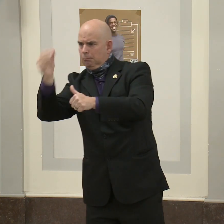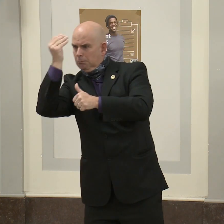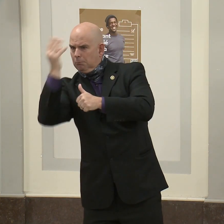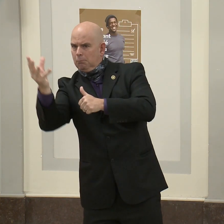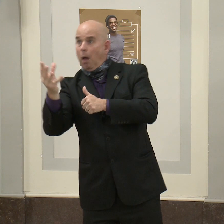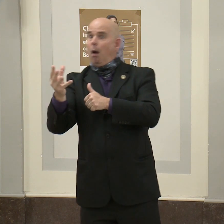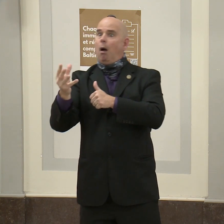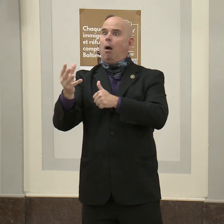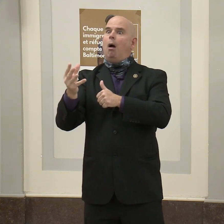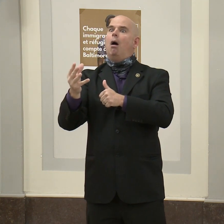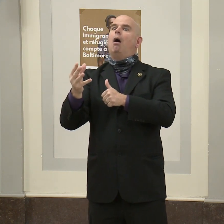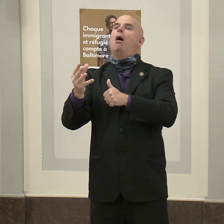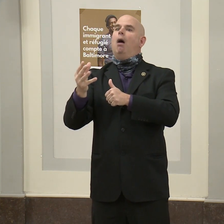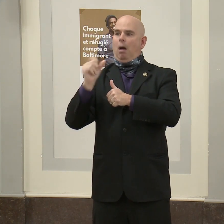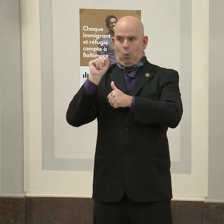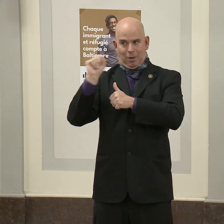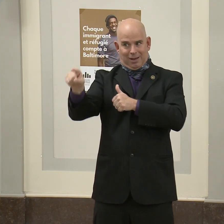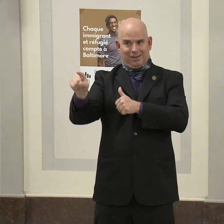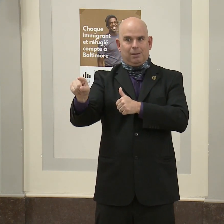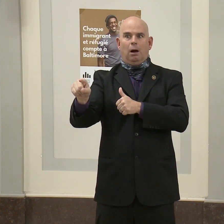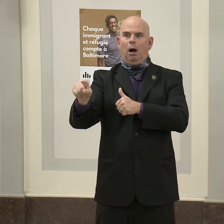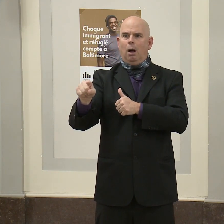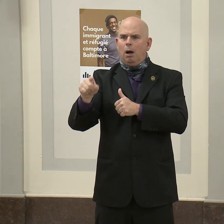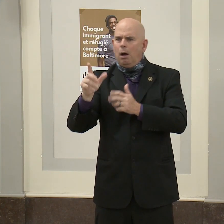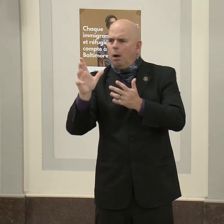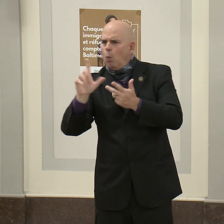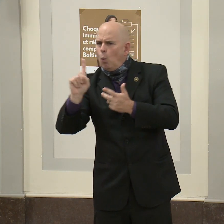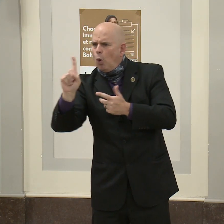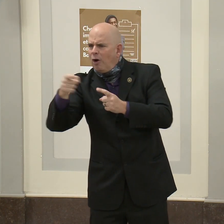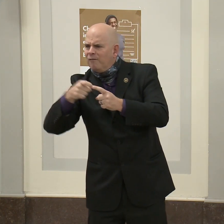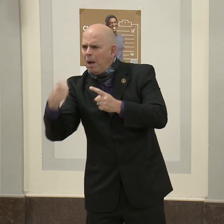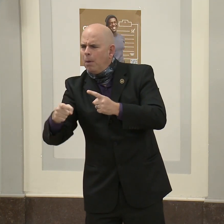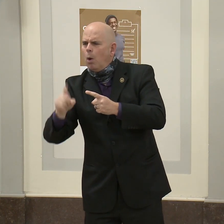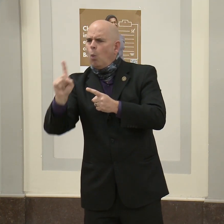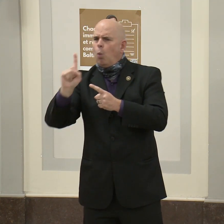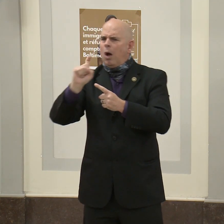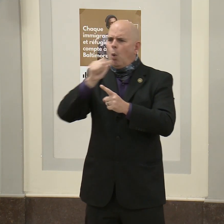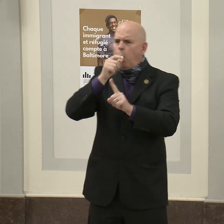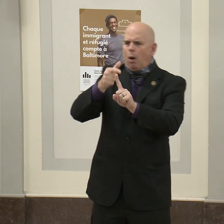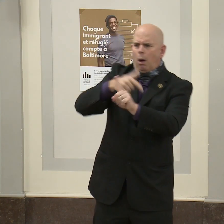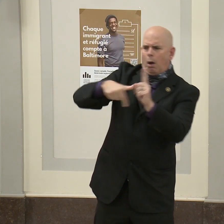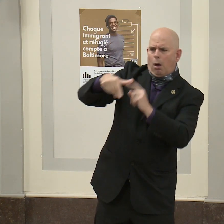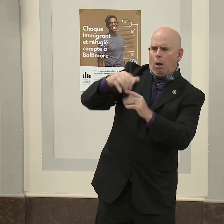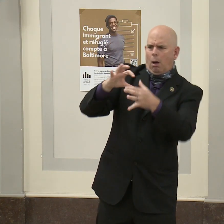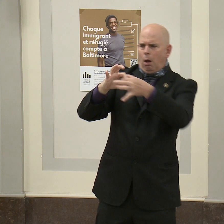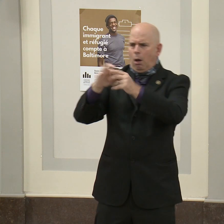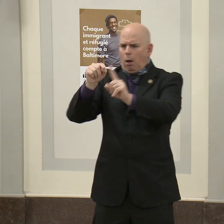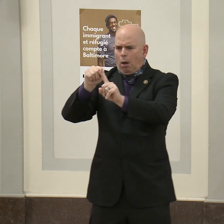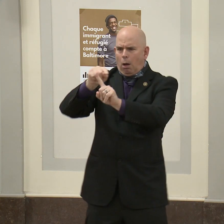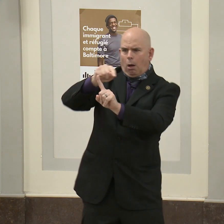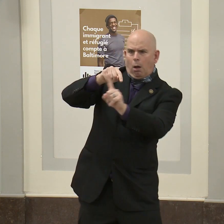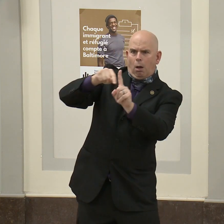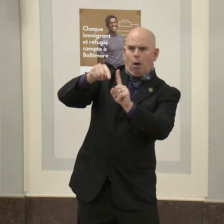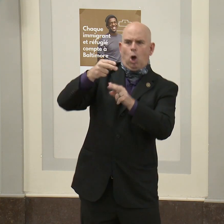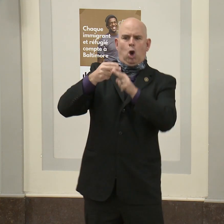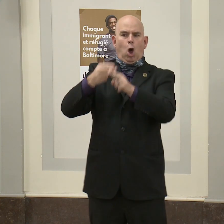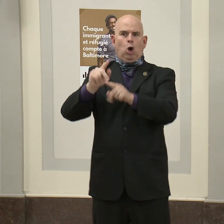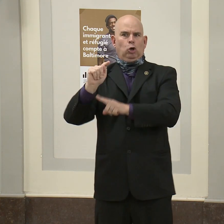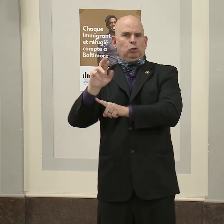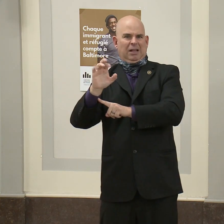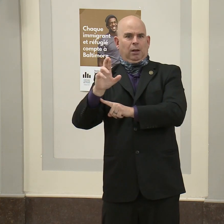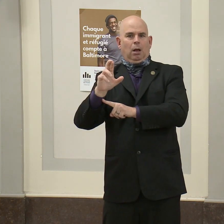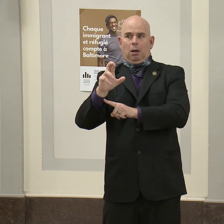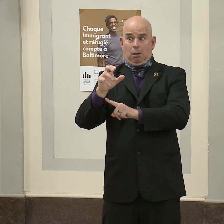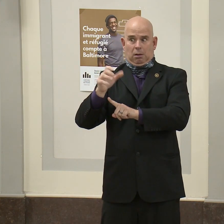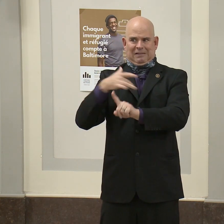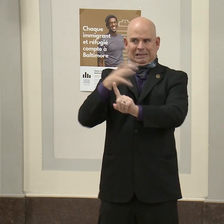in contact with while they were at risk for spreading disease, and provide advice around isolation and quarantine if necessary. If you receive